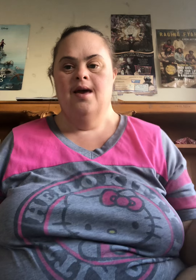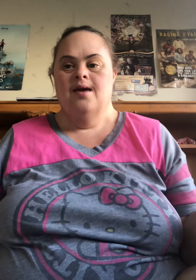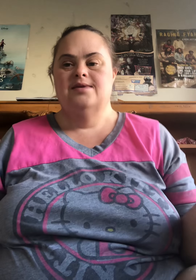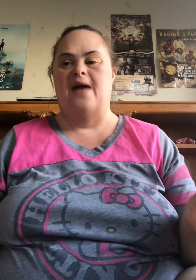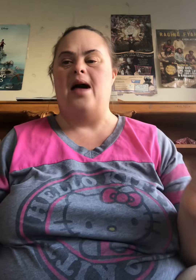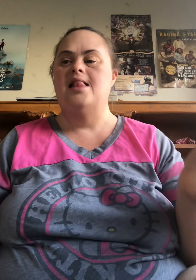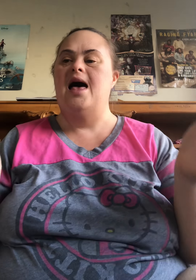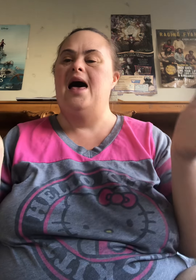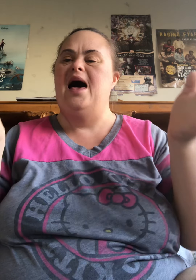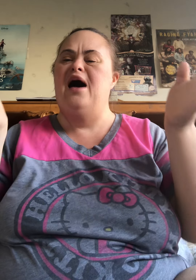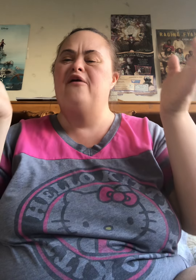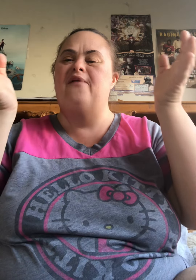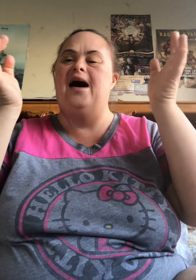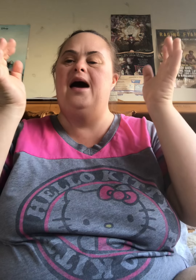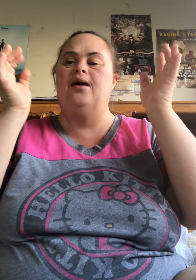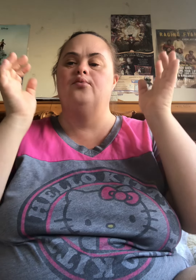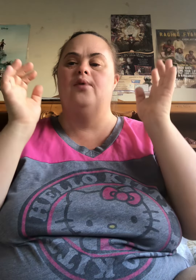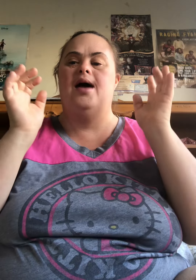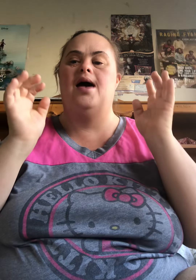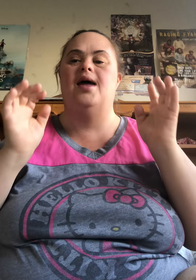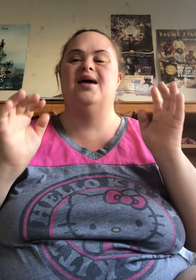love. Now my love, I'm ready to